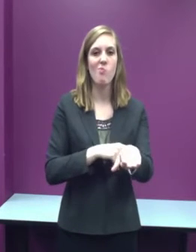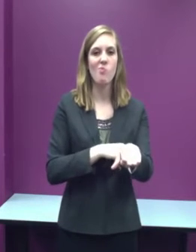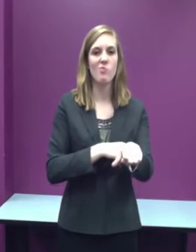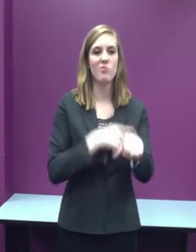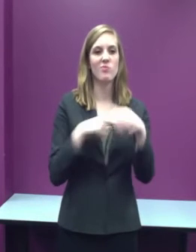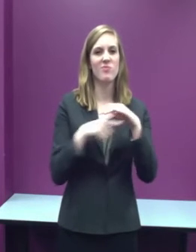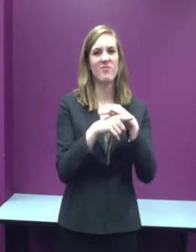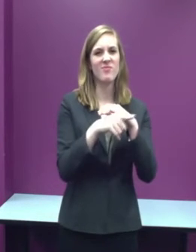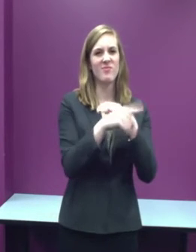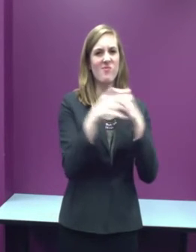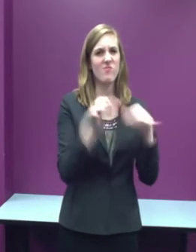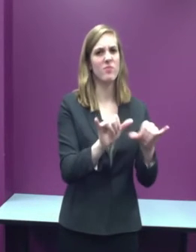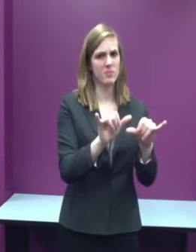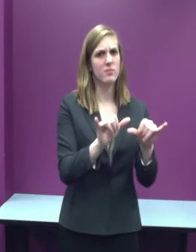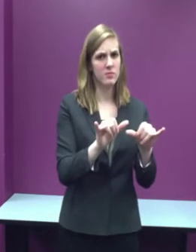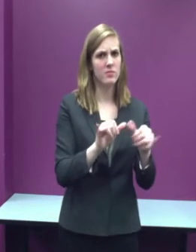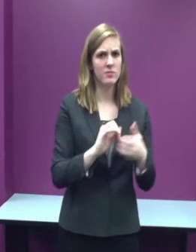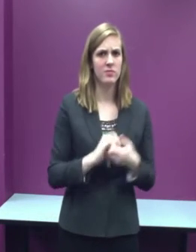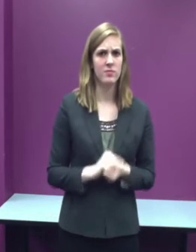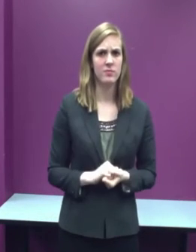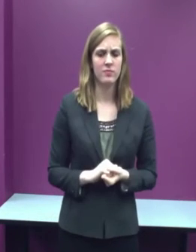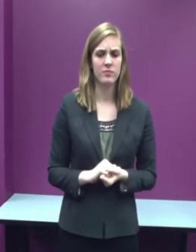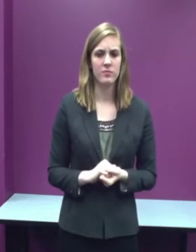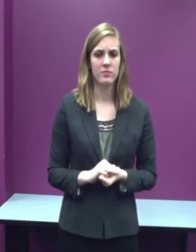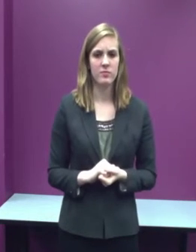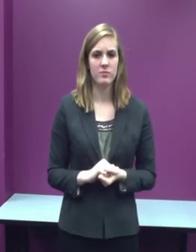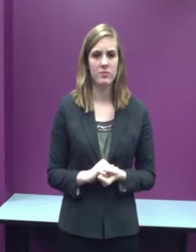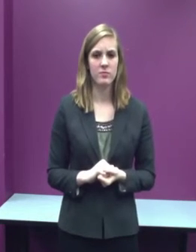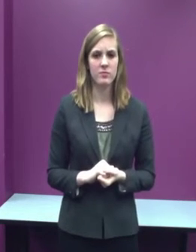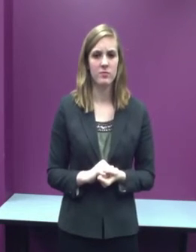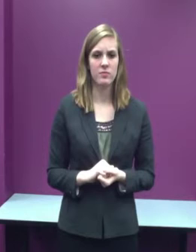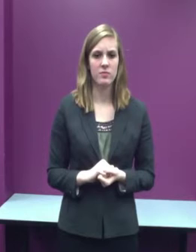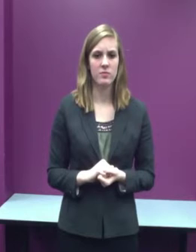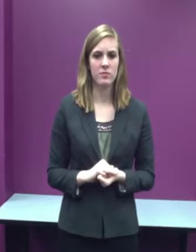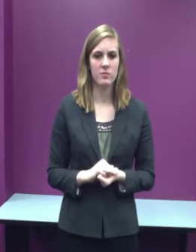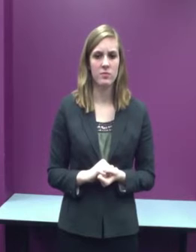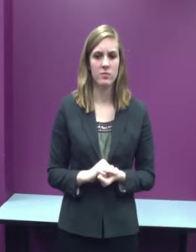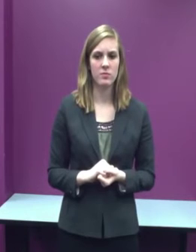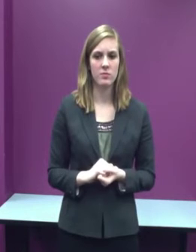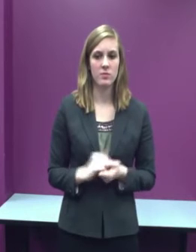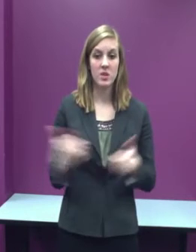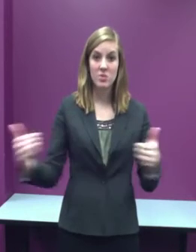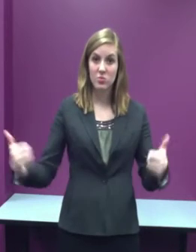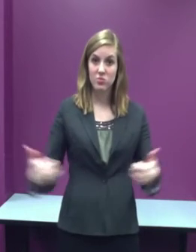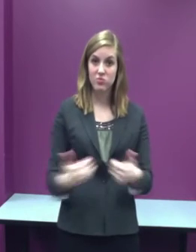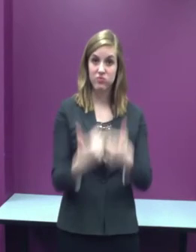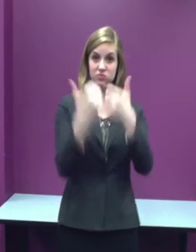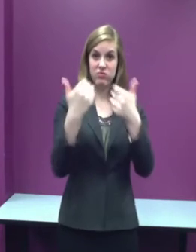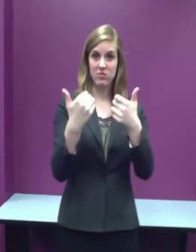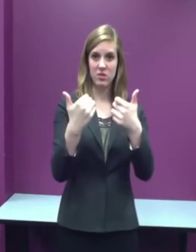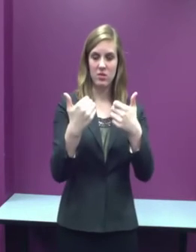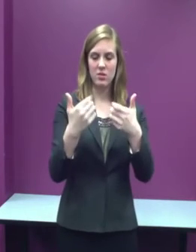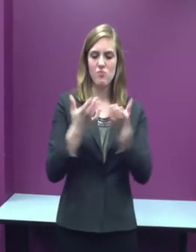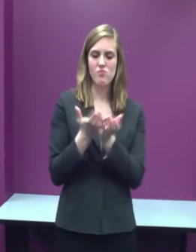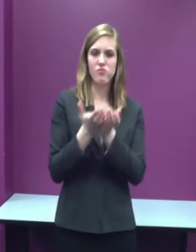But a greater challenge they faced every day, the backbreaking work of moving tons of gear upriver against the full flood of